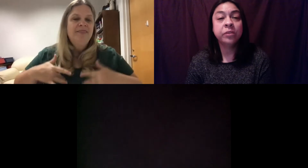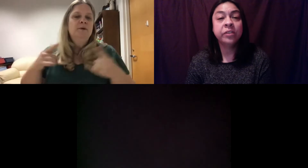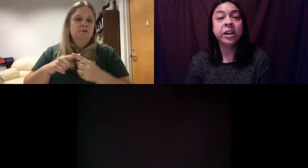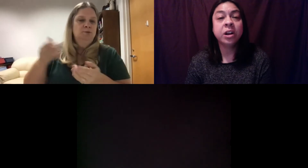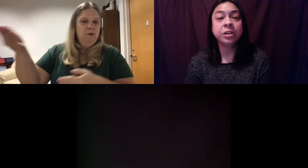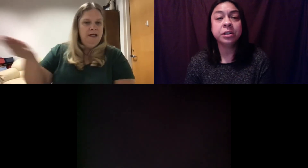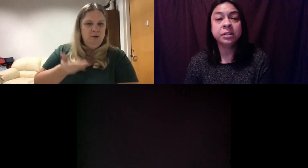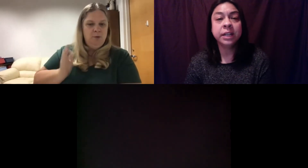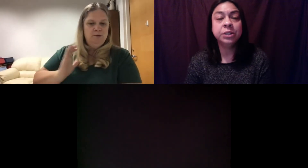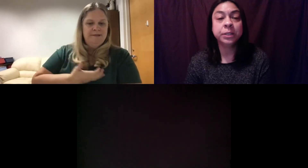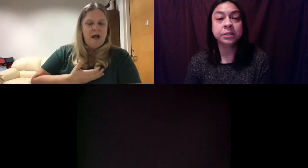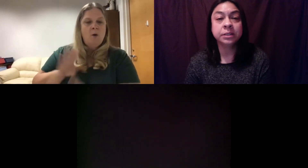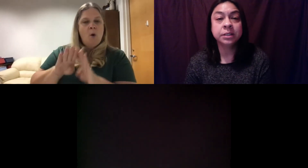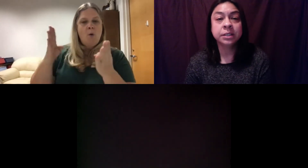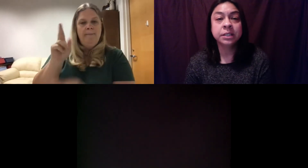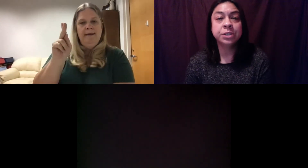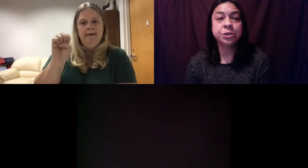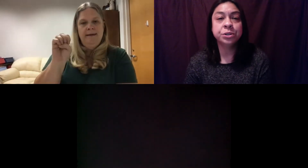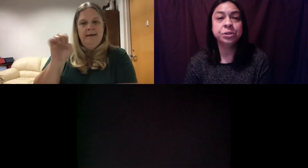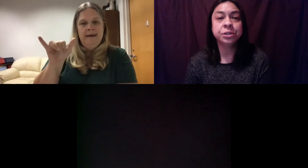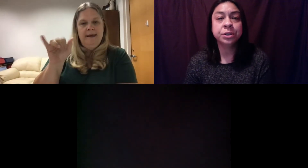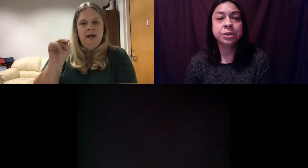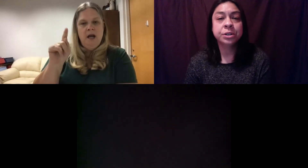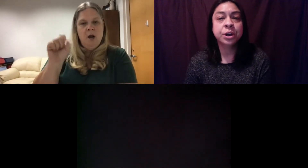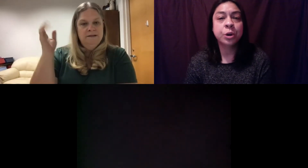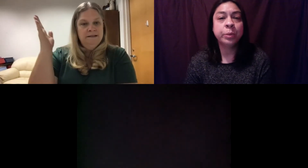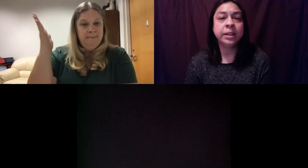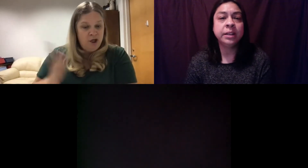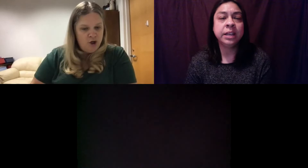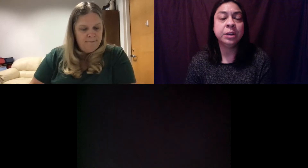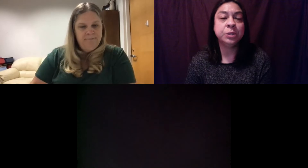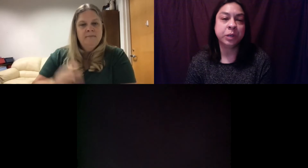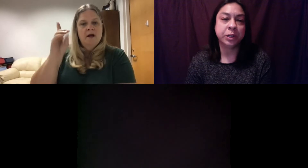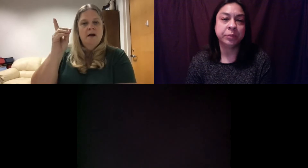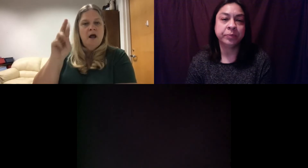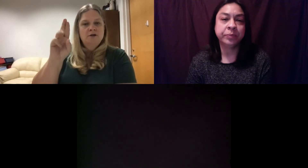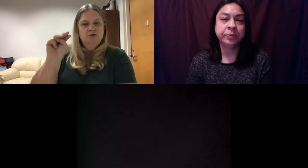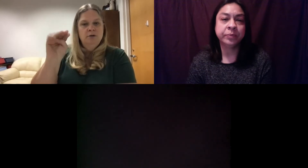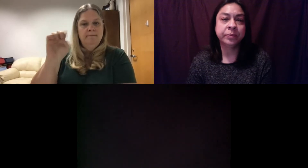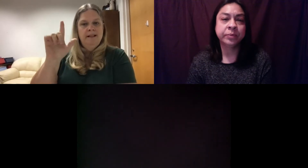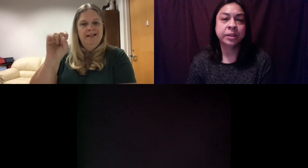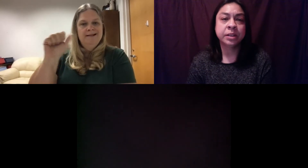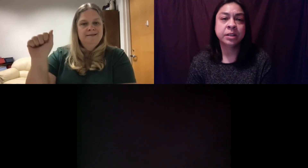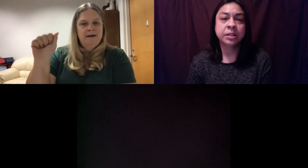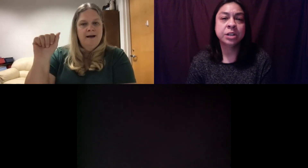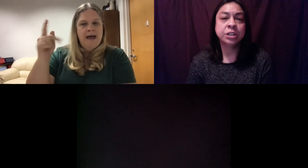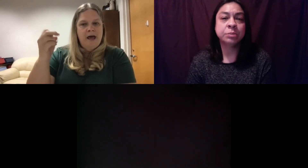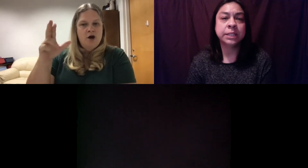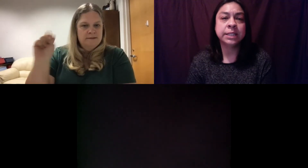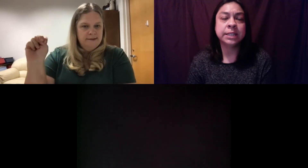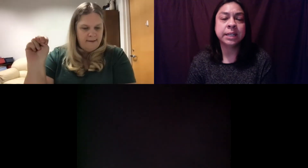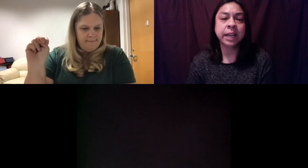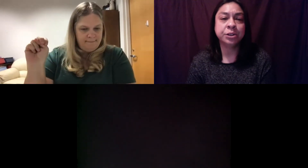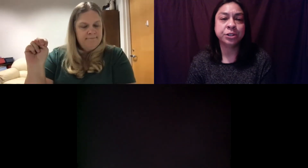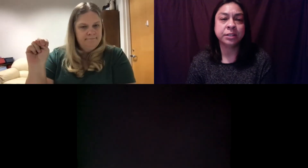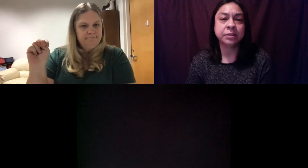Now we're very honored and thrilled to introduce our opening keynote speaker, Dr.